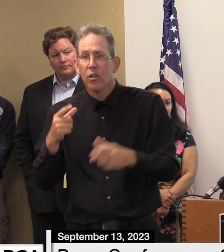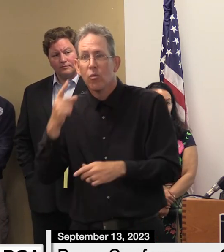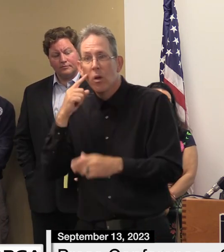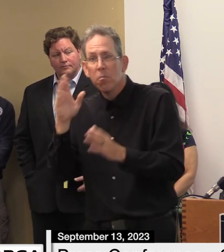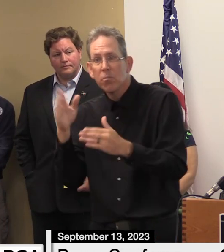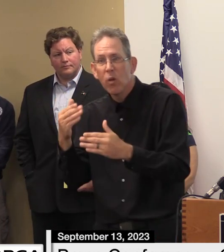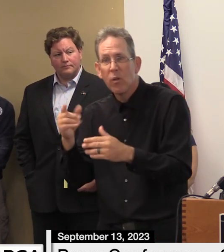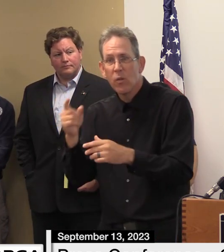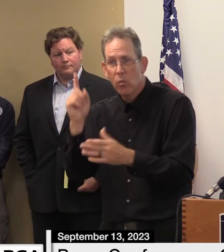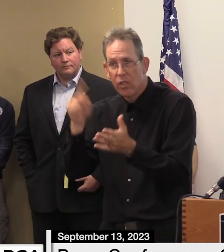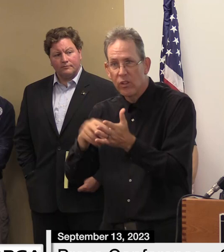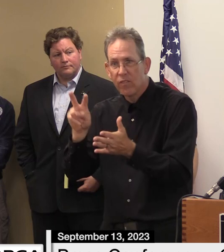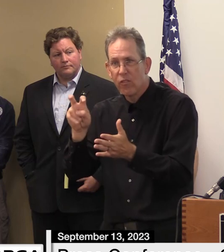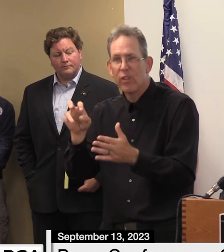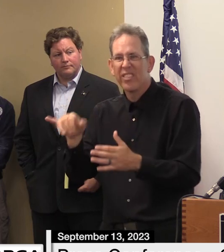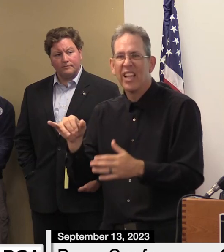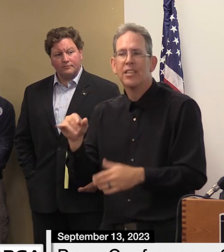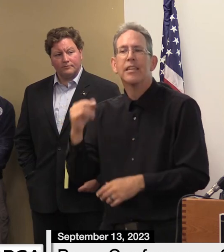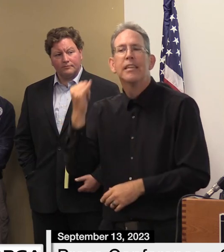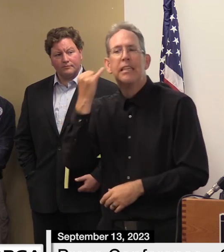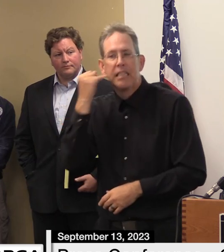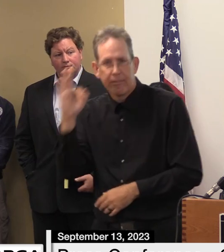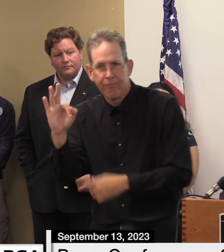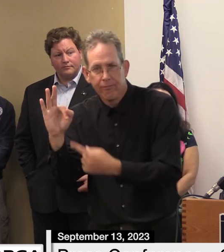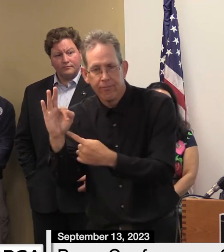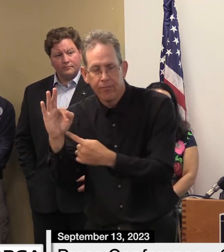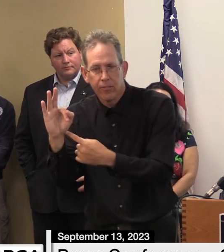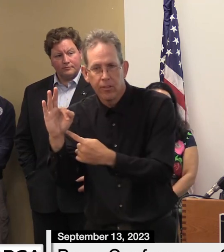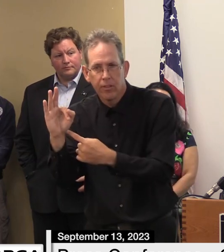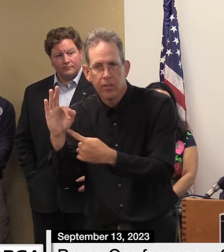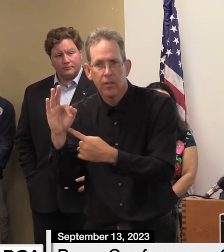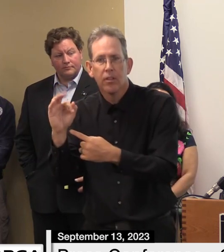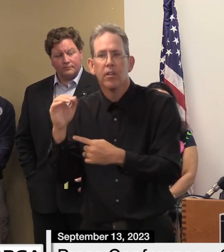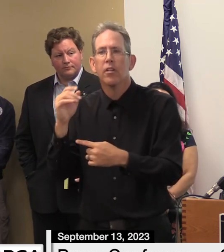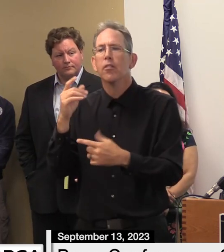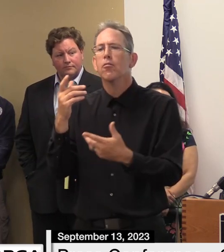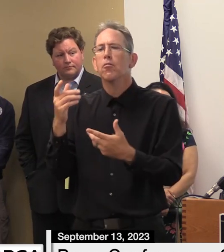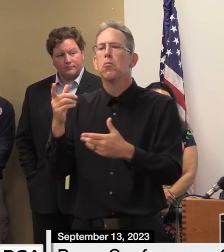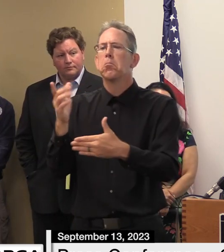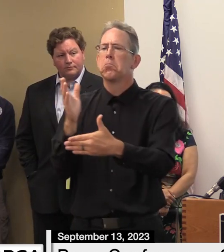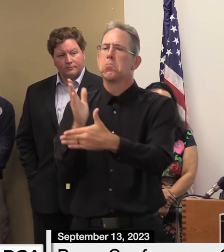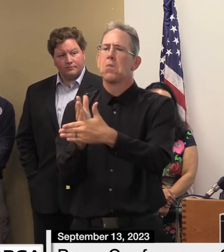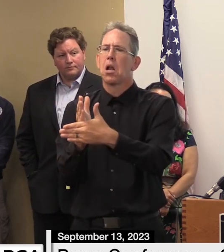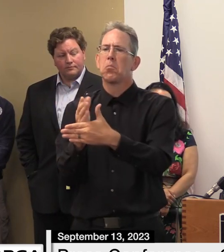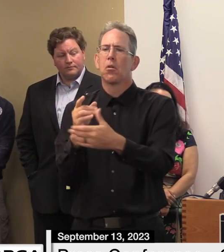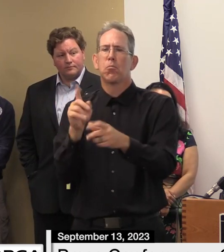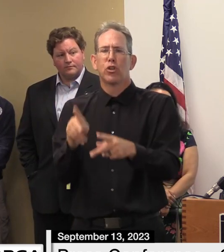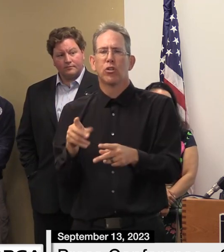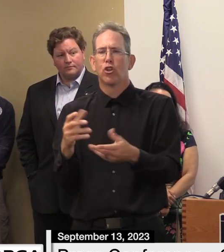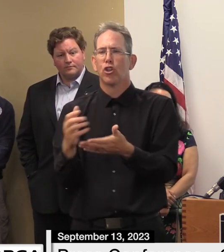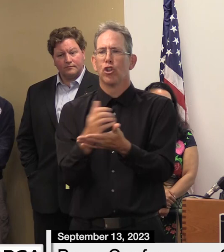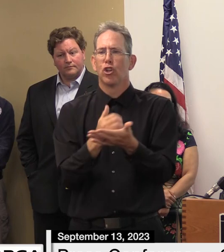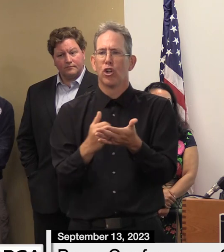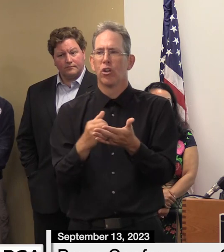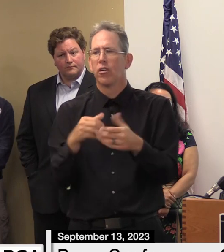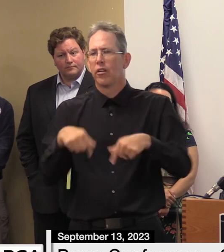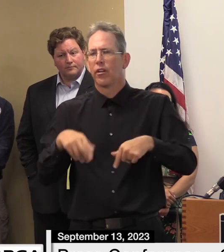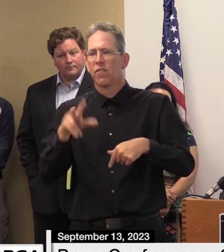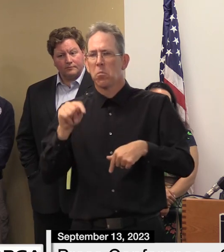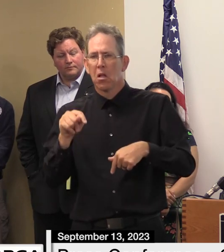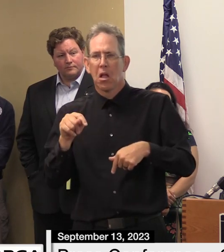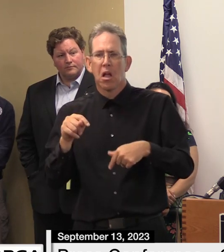that's to say that if you look at the median of what people are earning in Vermont, you know, what they could